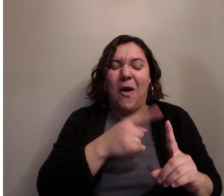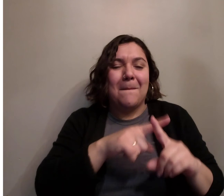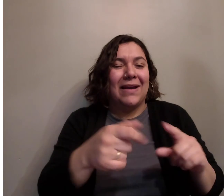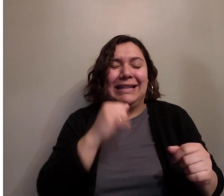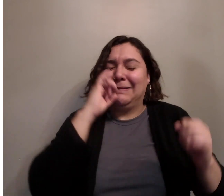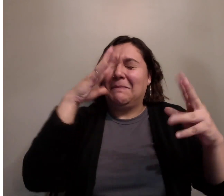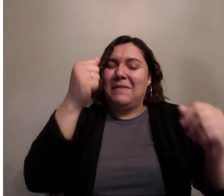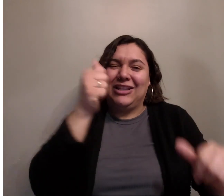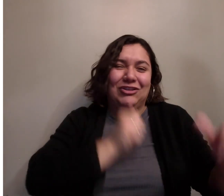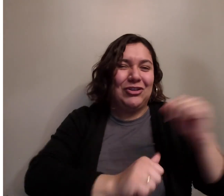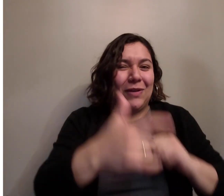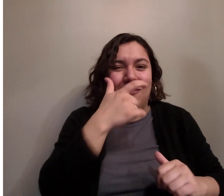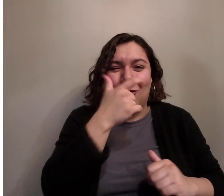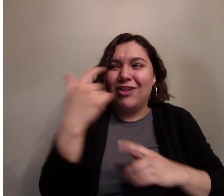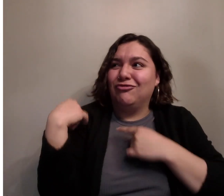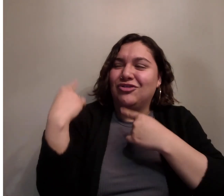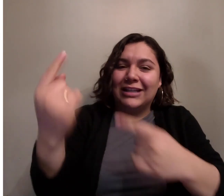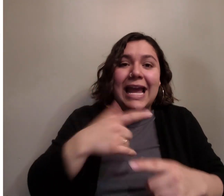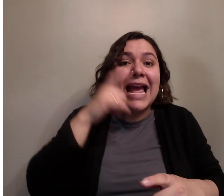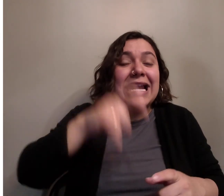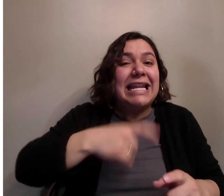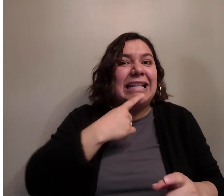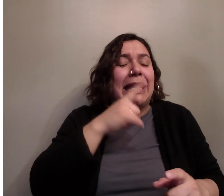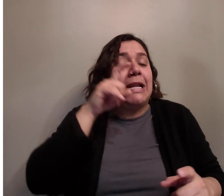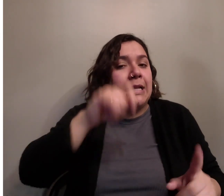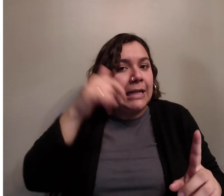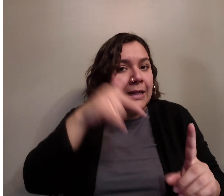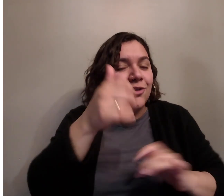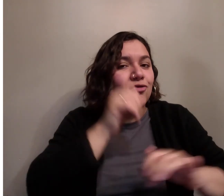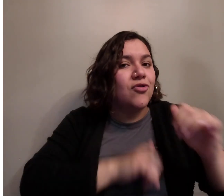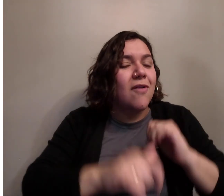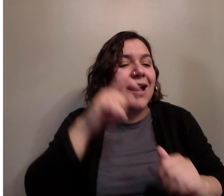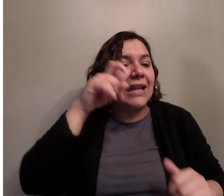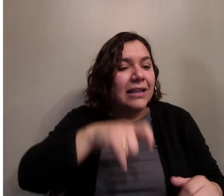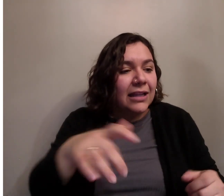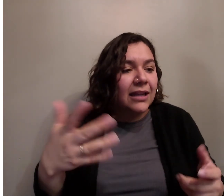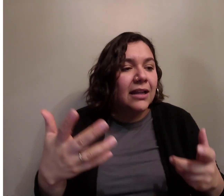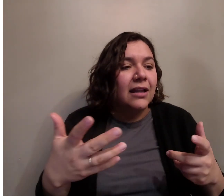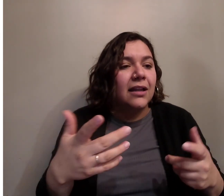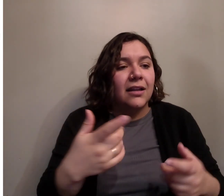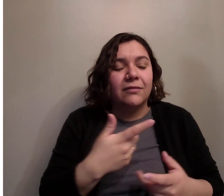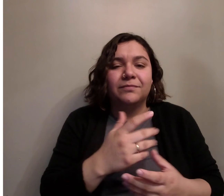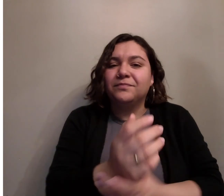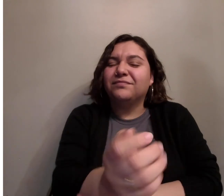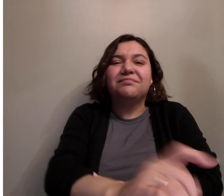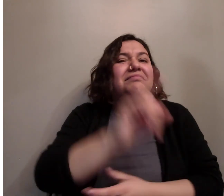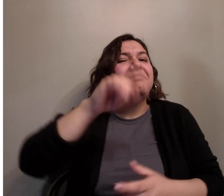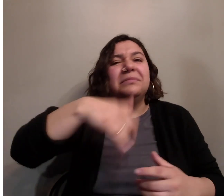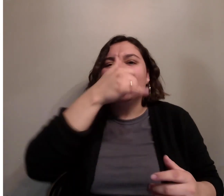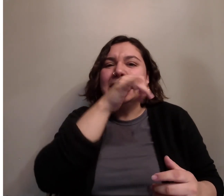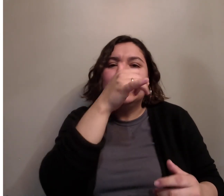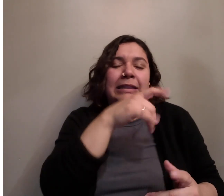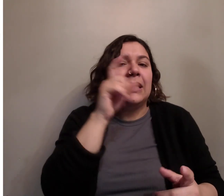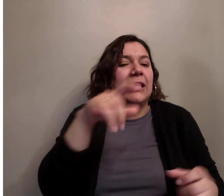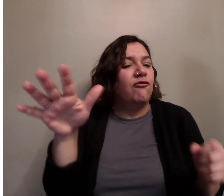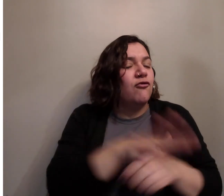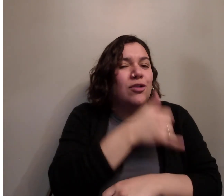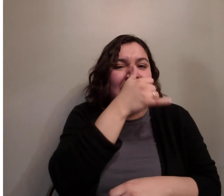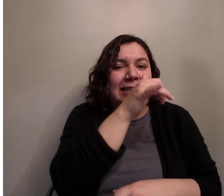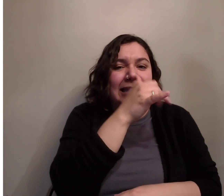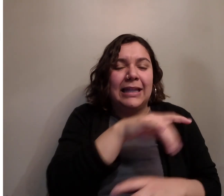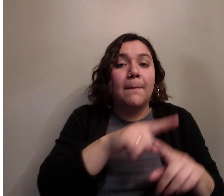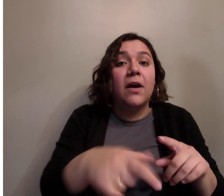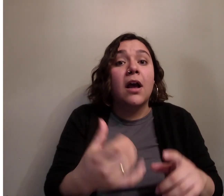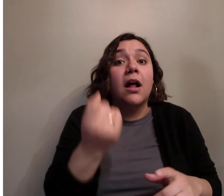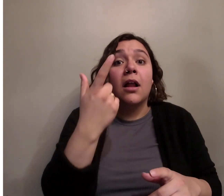nonsensical, genius program I've ever seen. And I was like, and I need this so bad. I need absolute, just